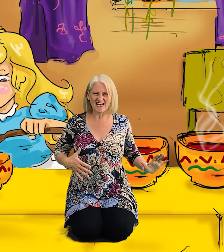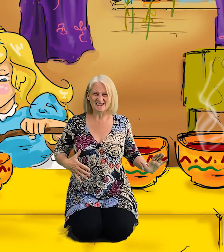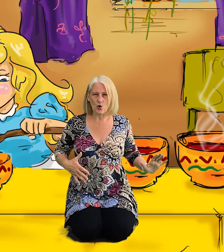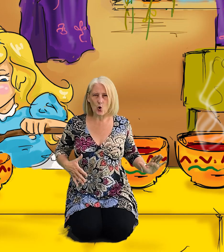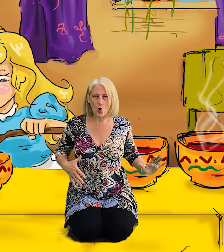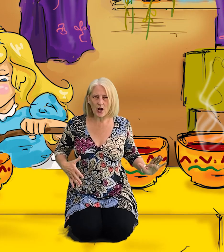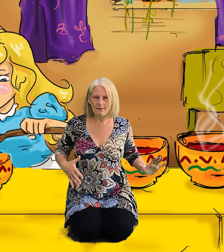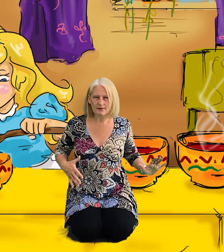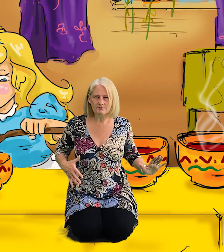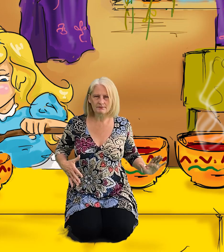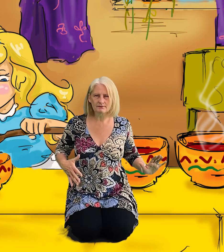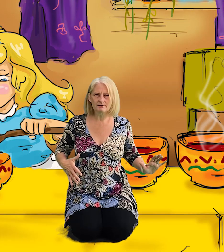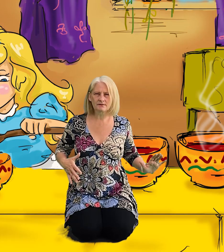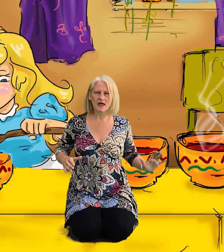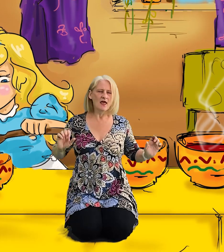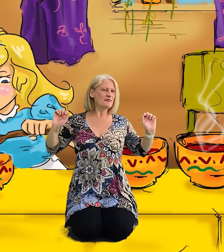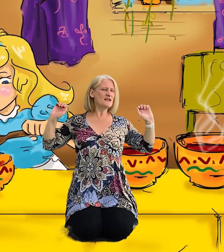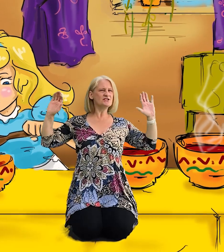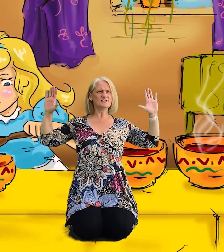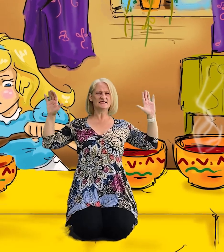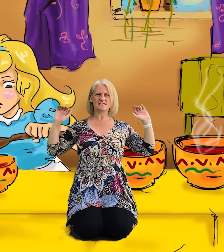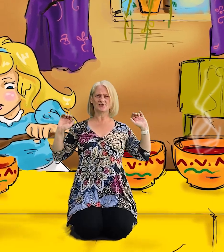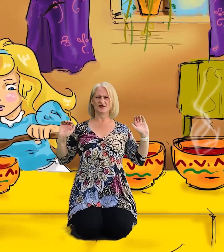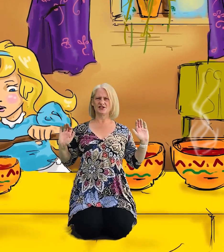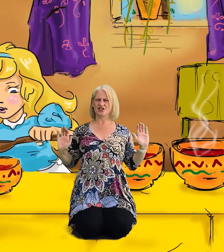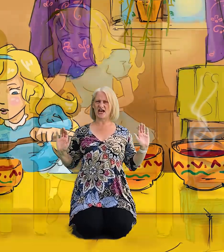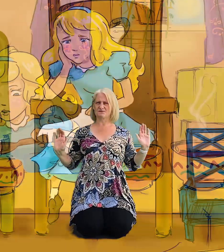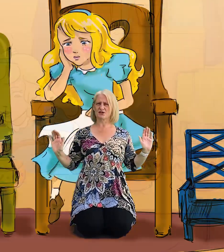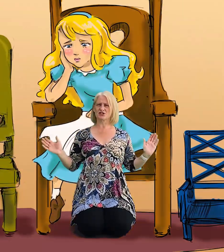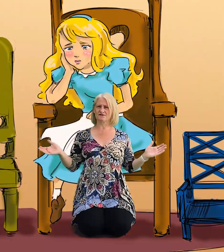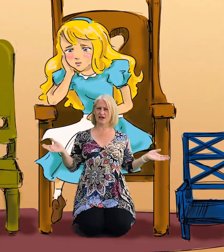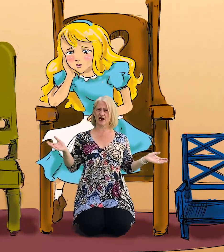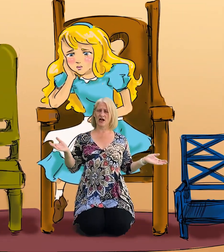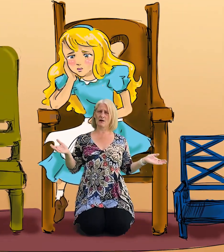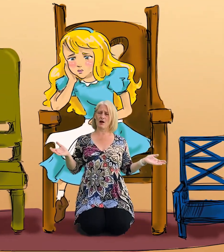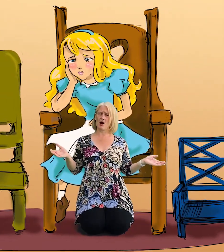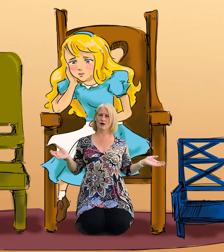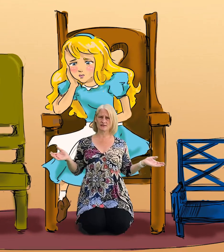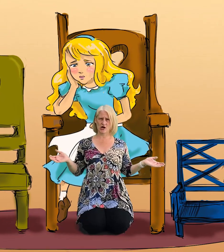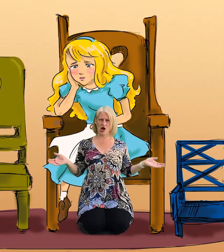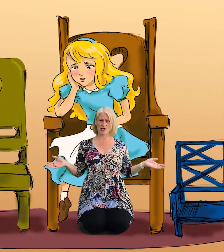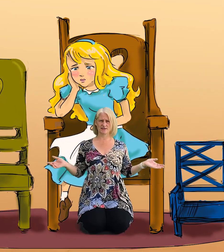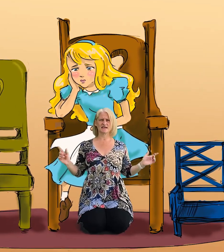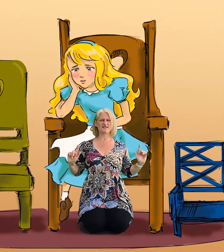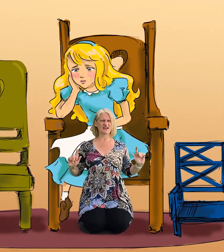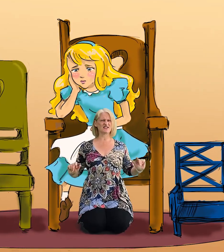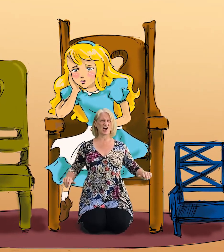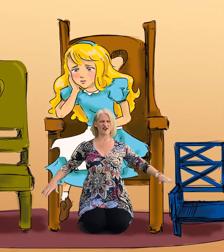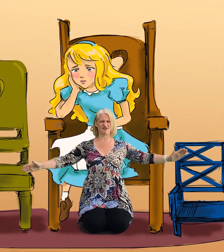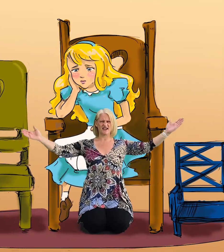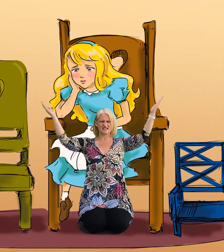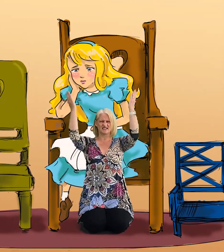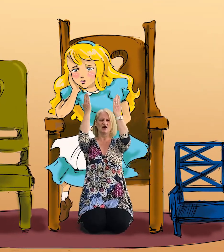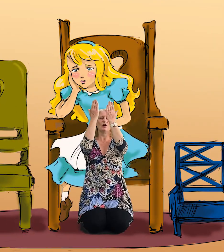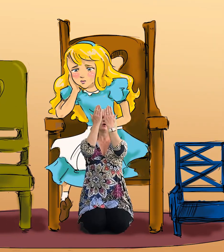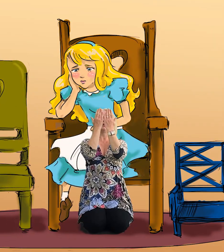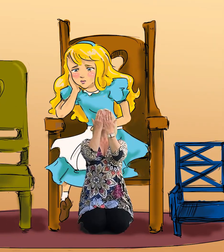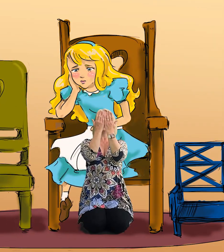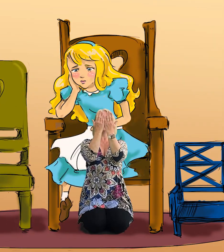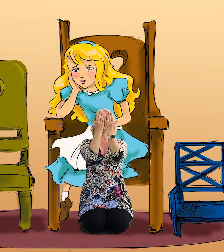ate it all up. Then she sits on the chairs because she's feeling a little bit tired. So, that's my tired face. One,